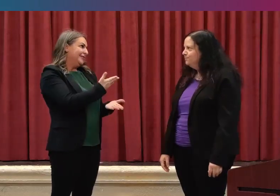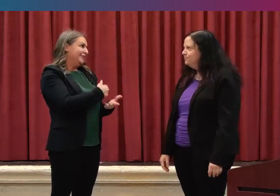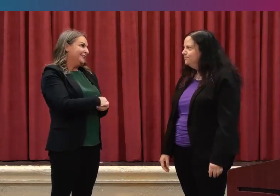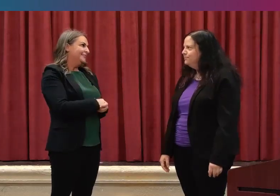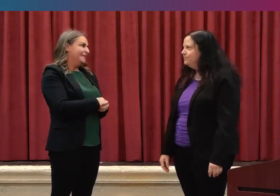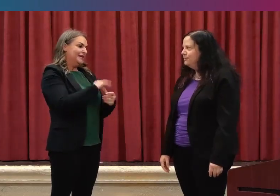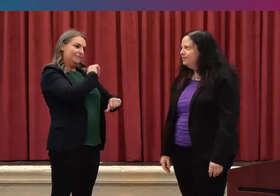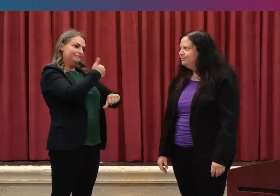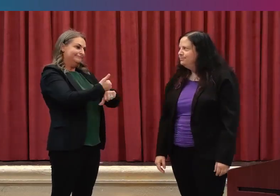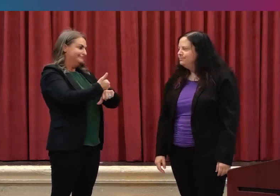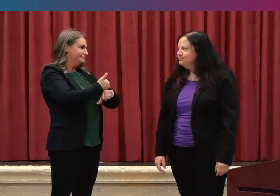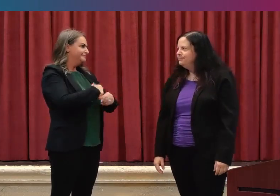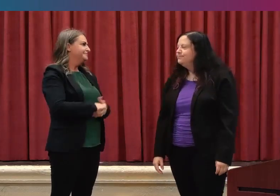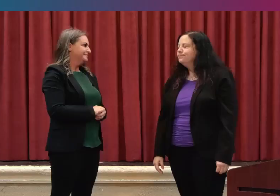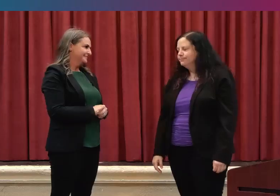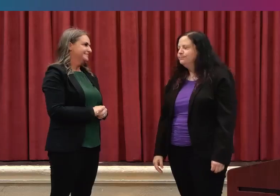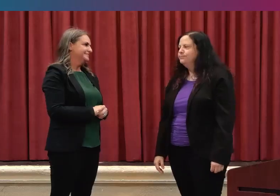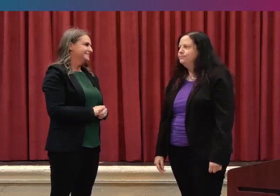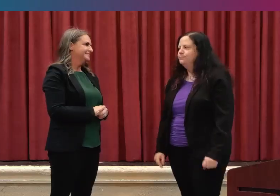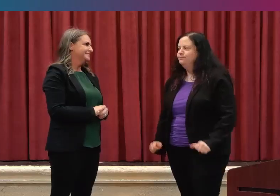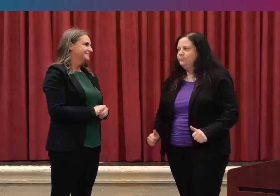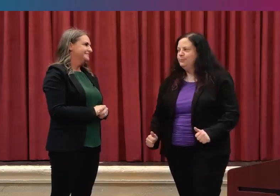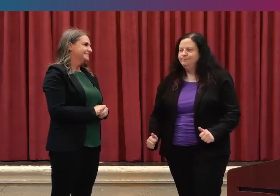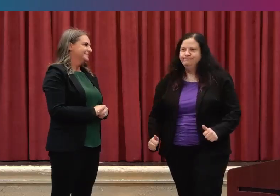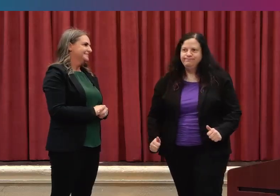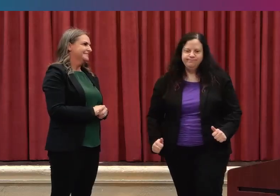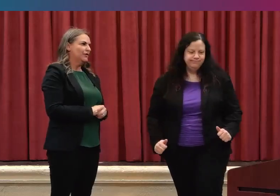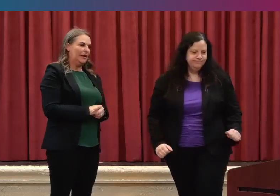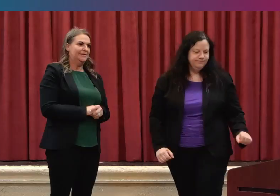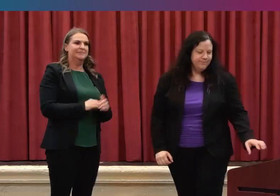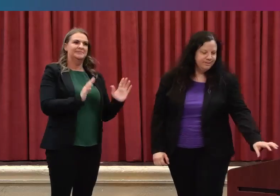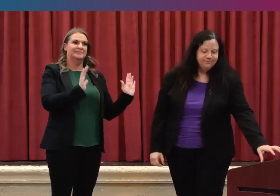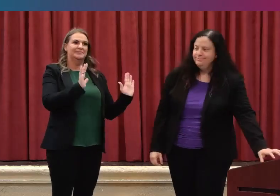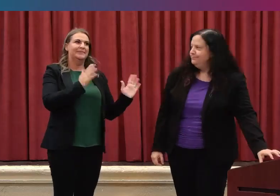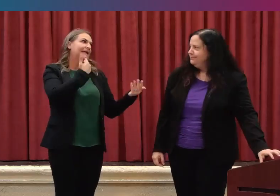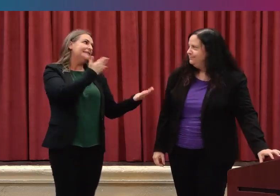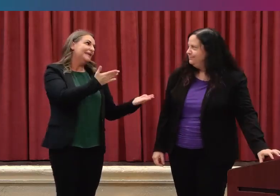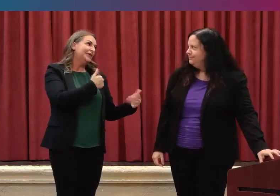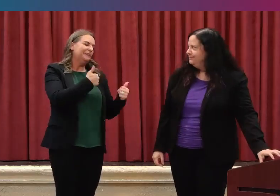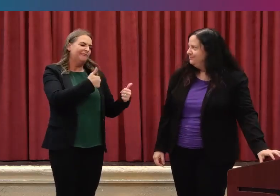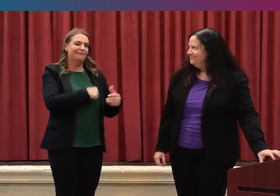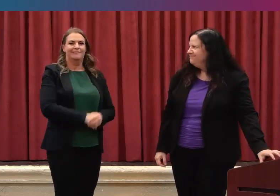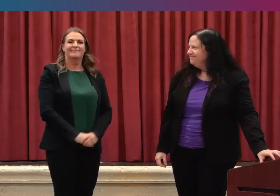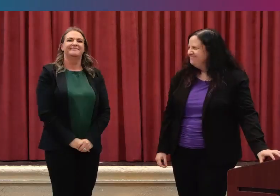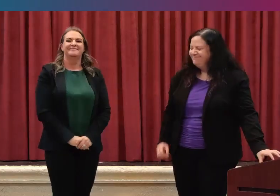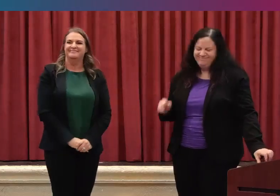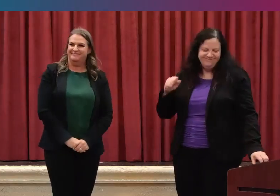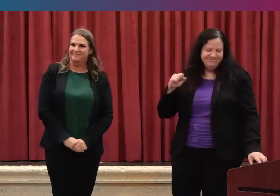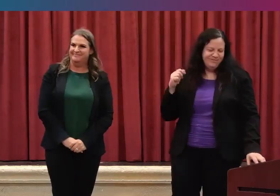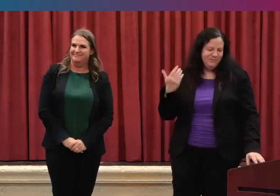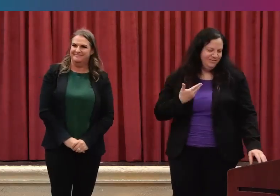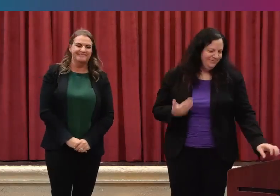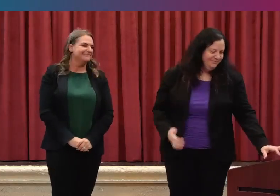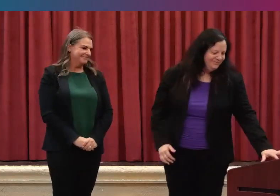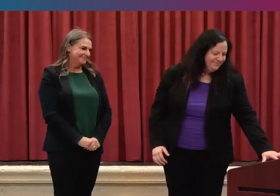Perfect, thank you. We've got you all set. Great. Thank you. You're